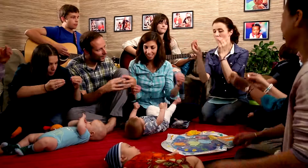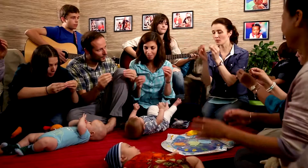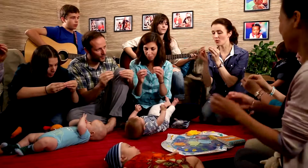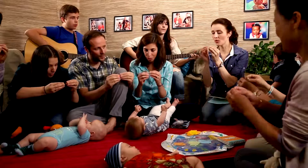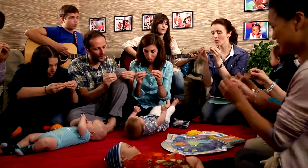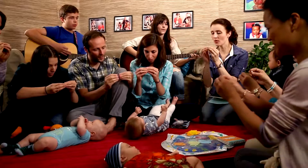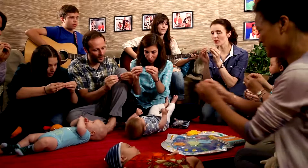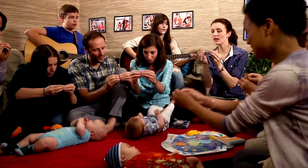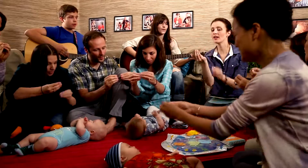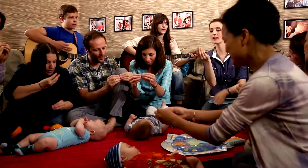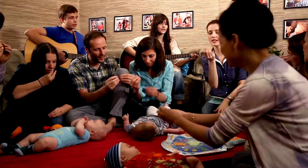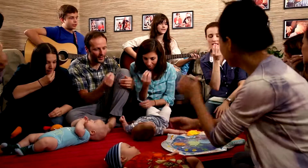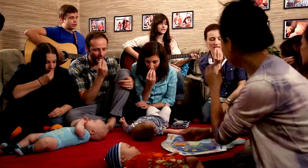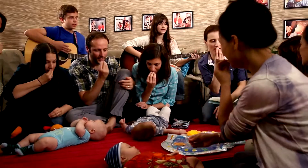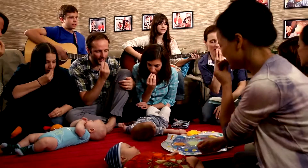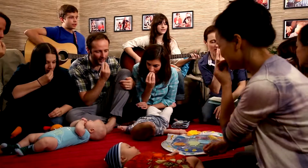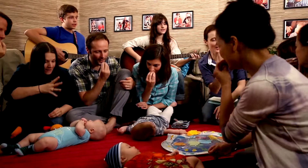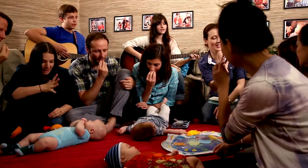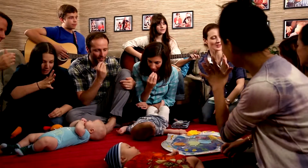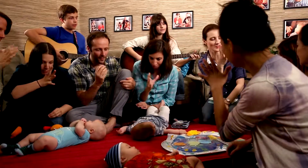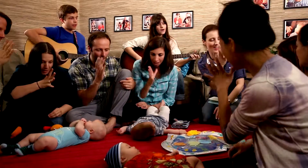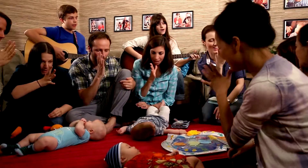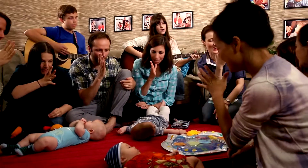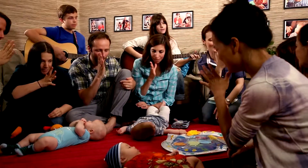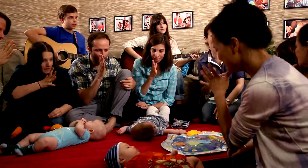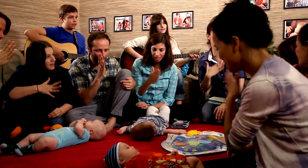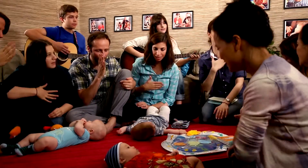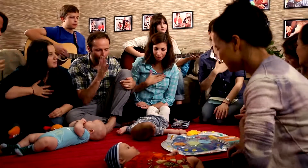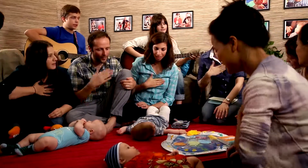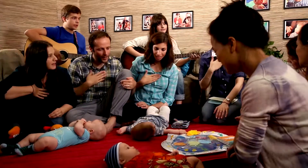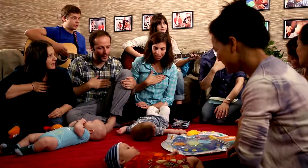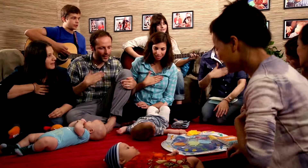3, 4. More eating, mommy, please.